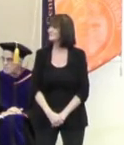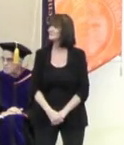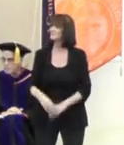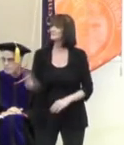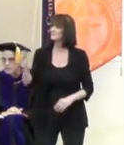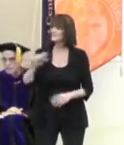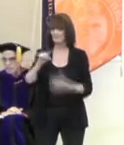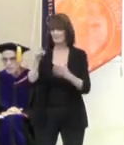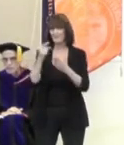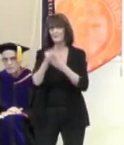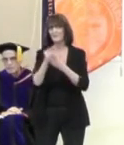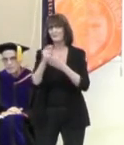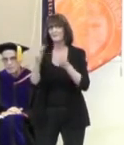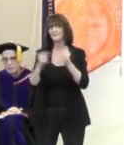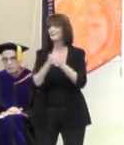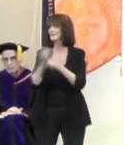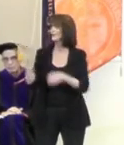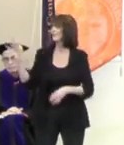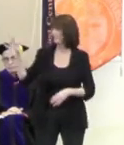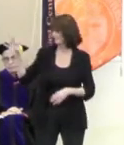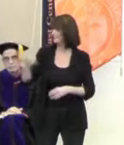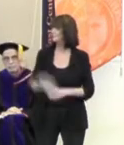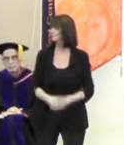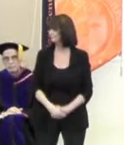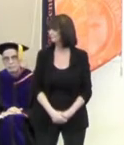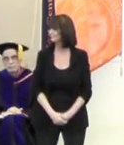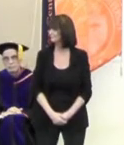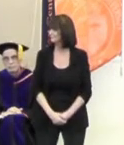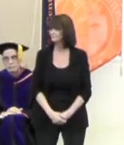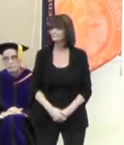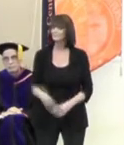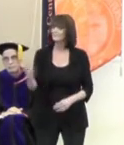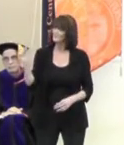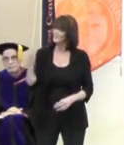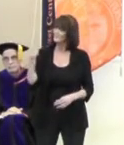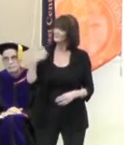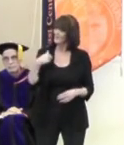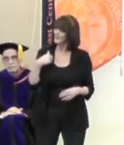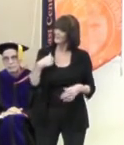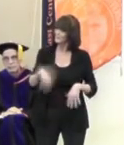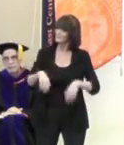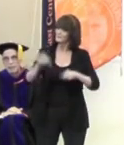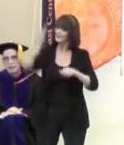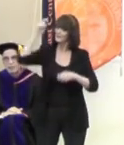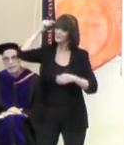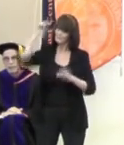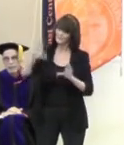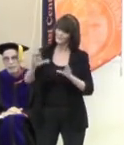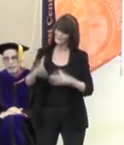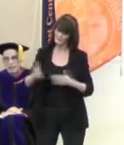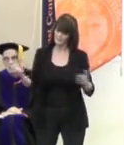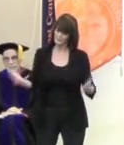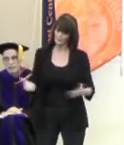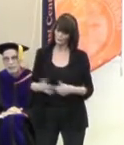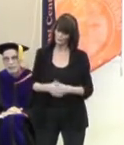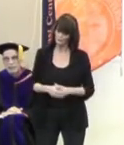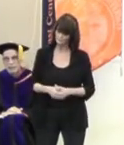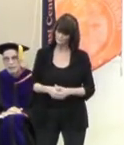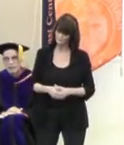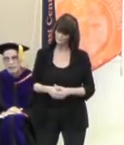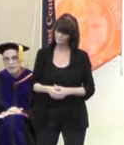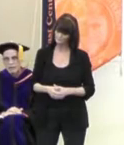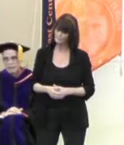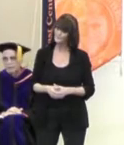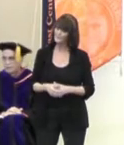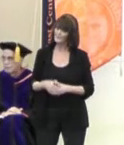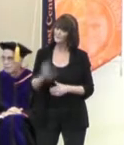Yes, I graduated in 1950. And yes, I was taking a government class here.